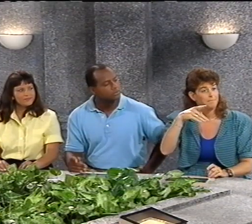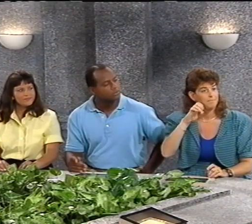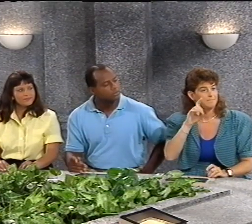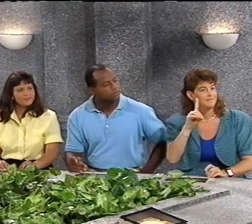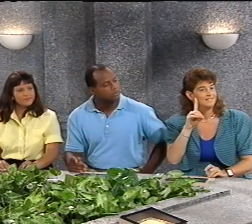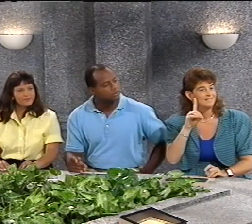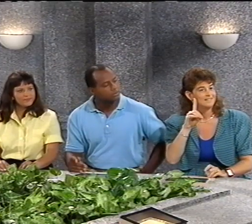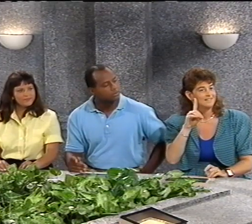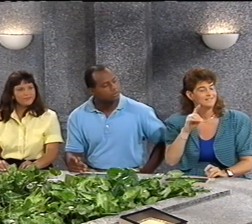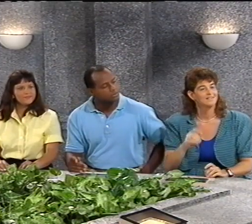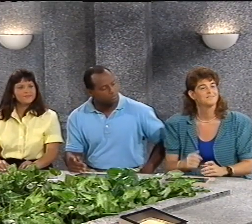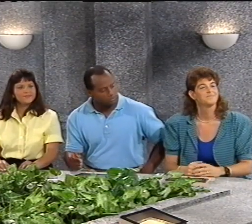Jumped would look like this.